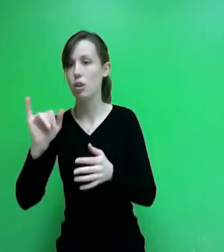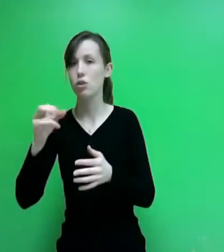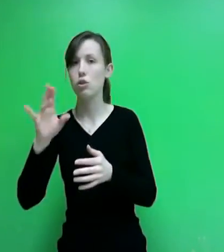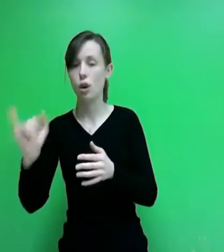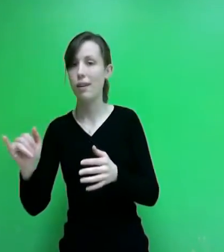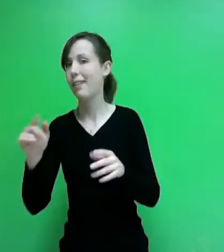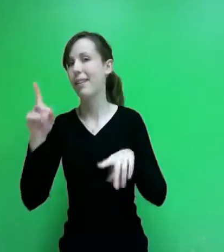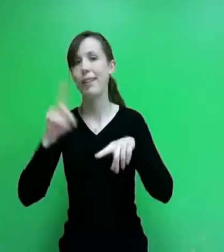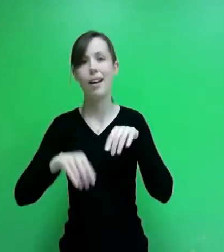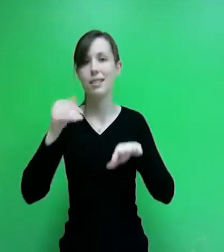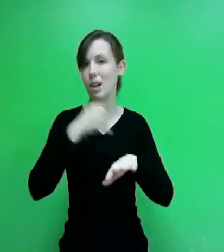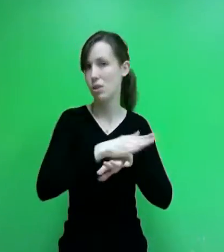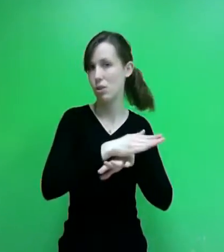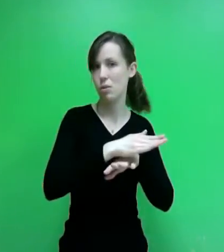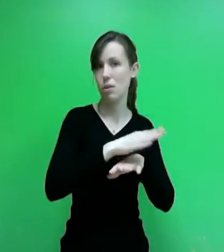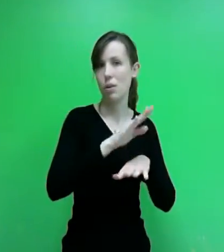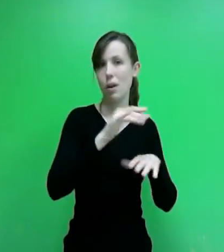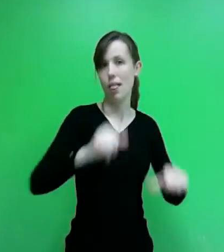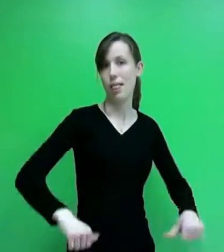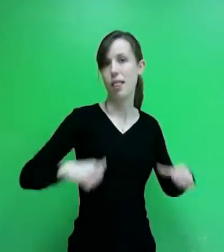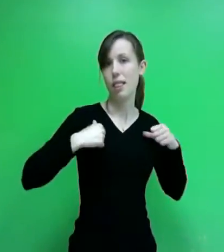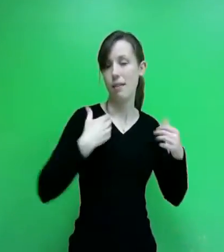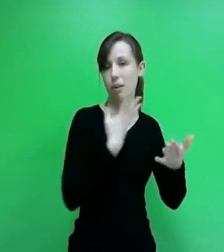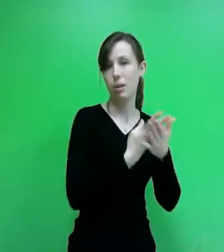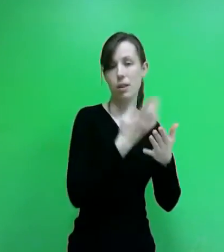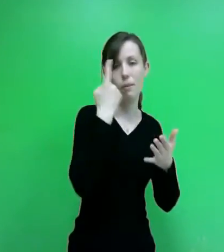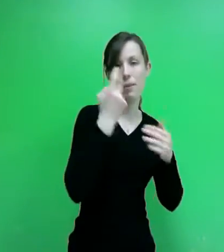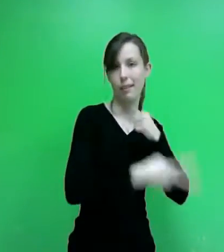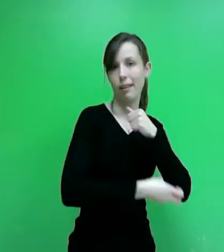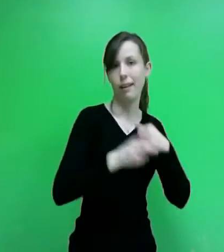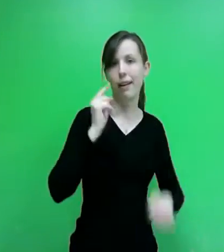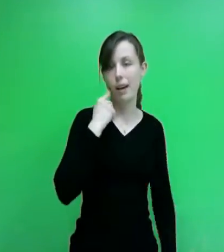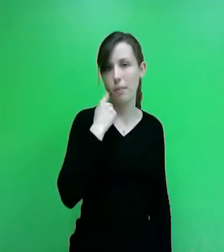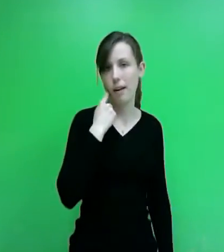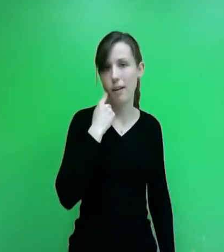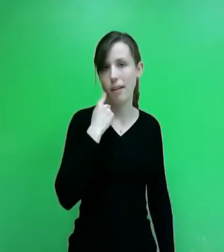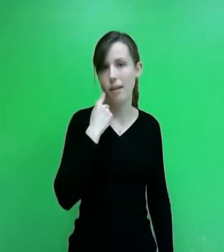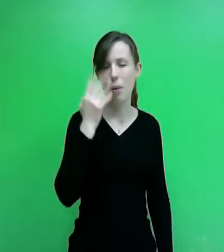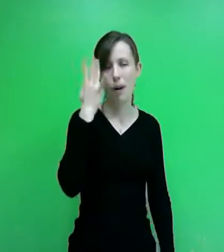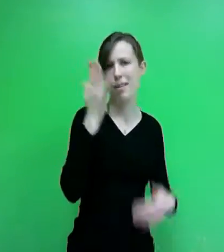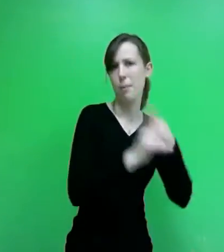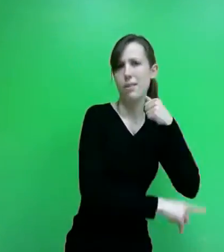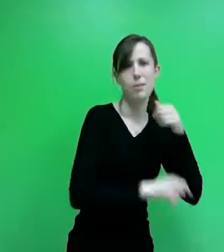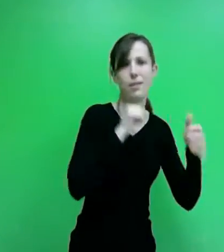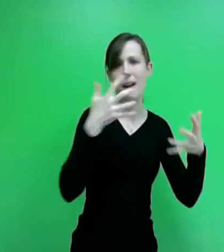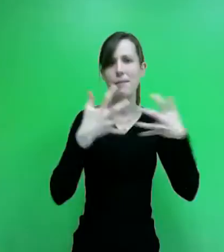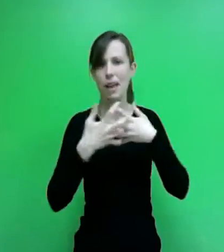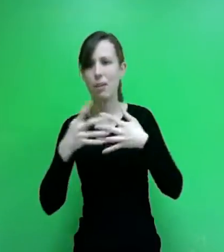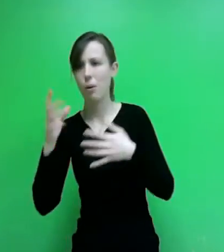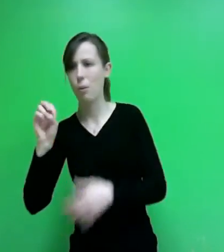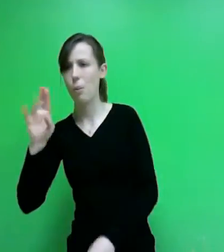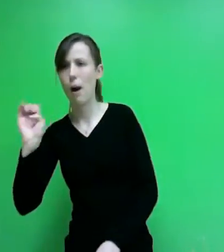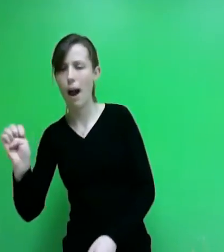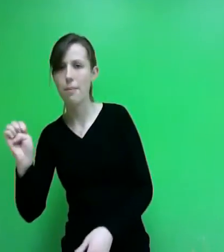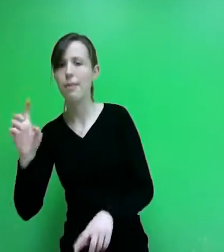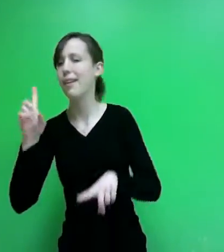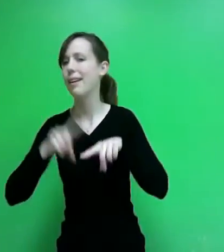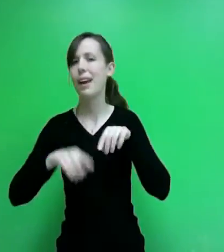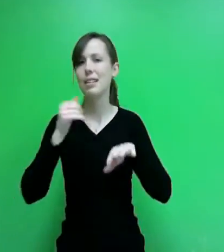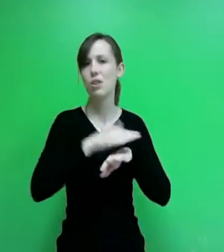The punishment does not fit the crime. They can't sentence you to, having to listen to Trenton Brayman talk